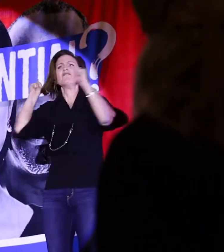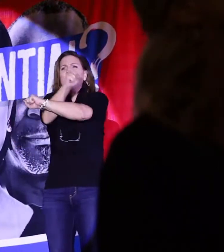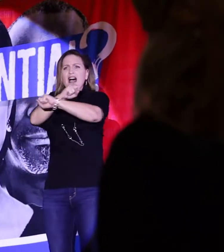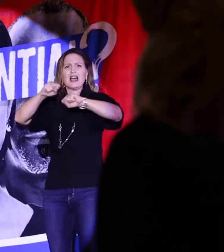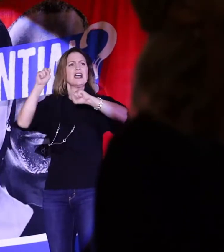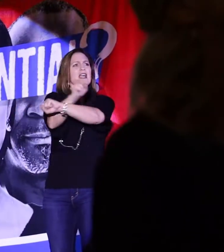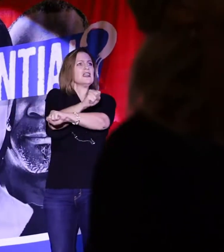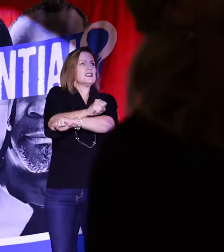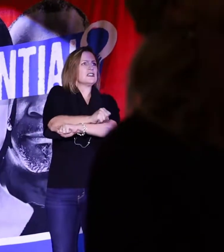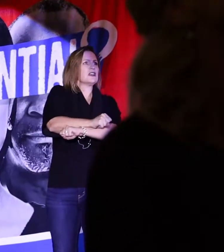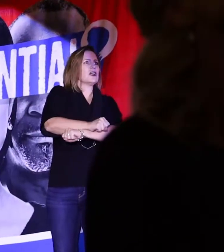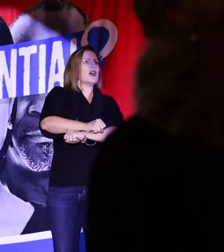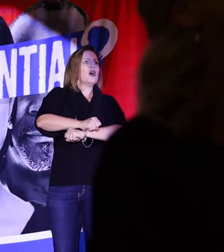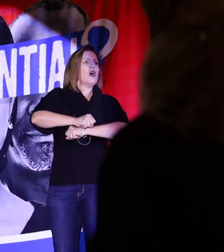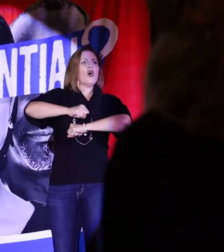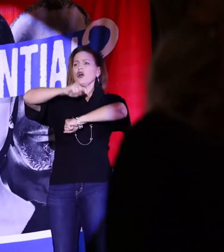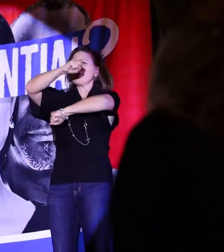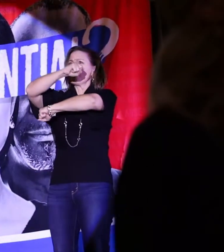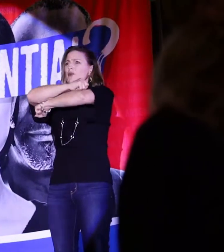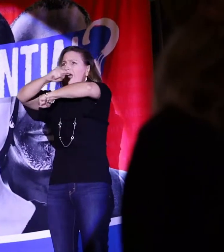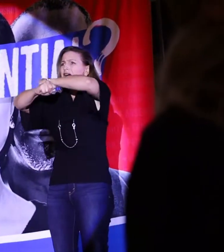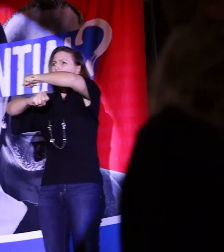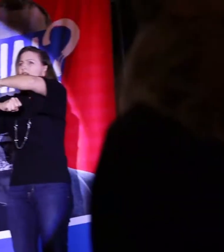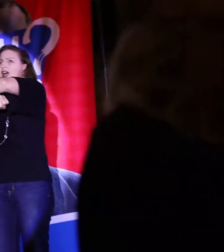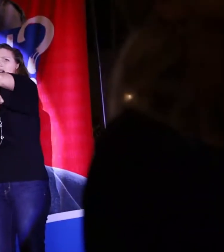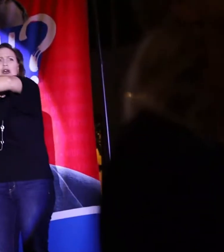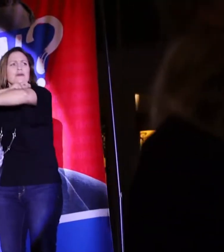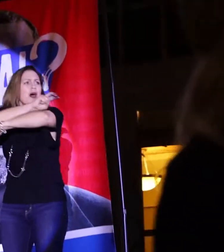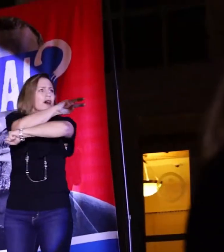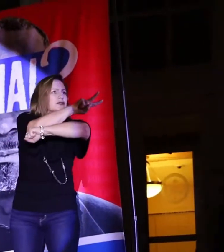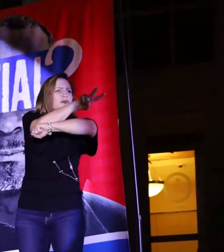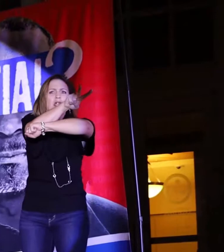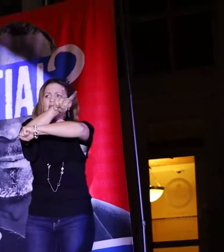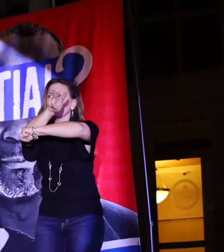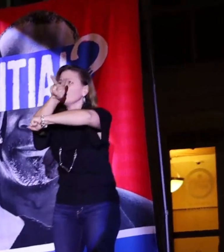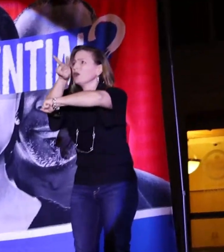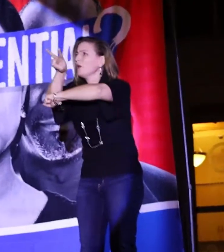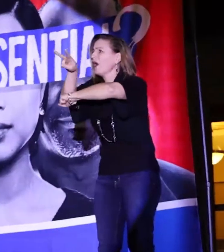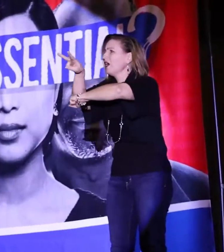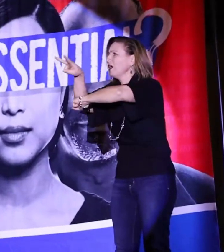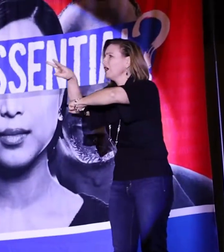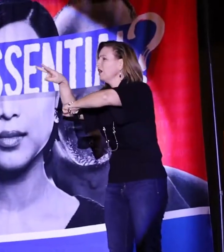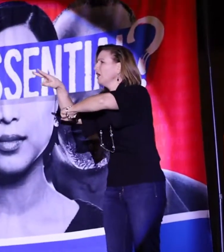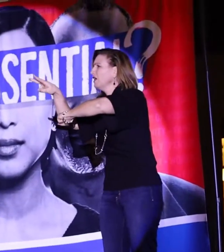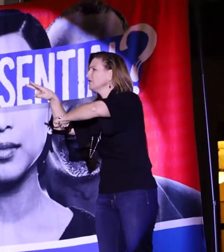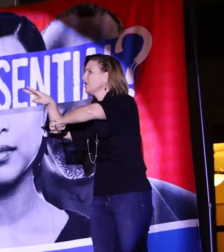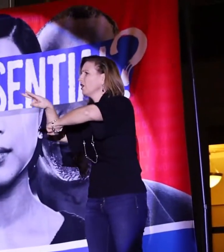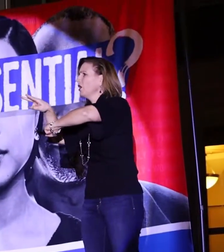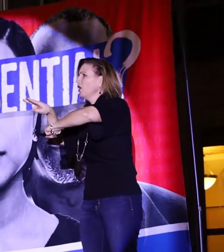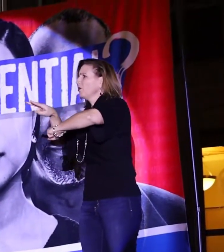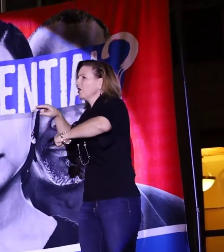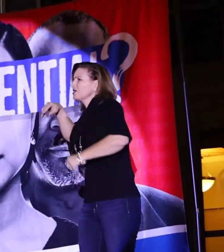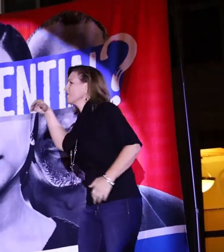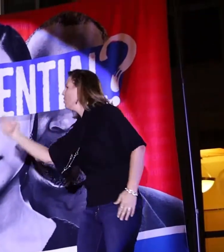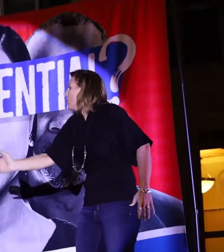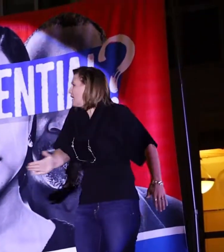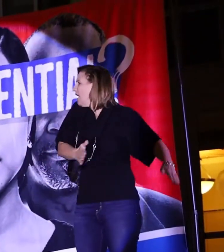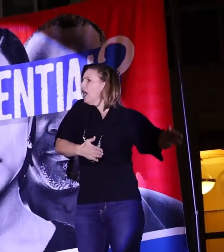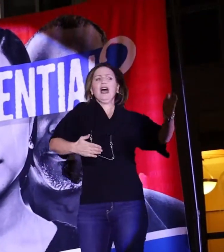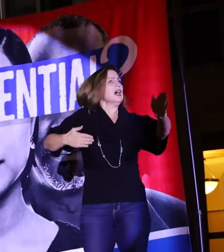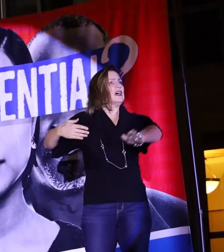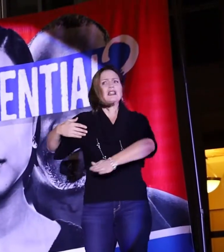perilous fight o'er the ramparts we watched were